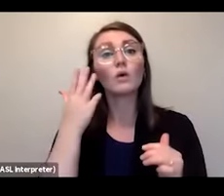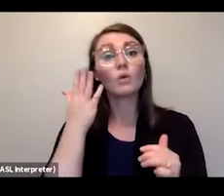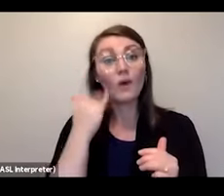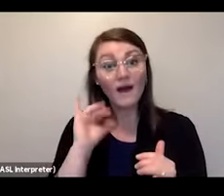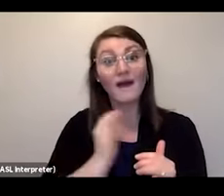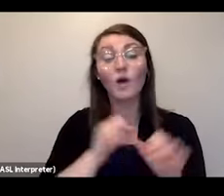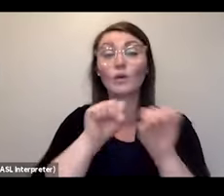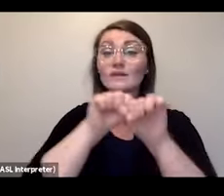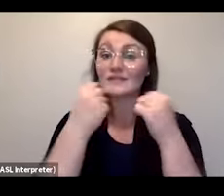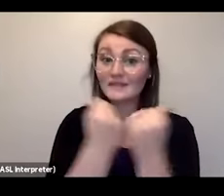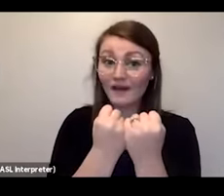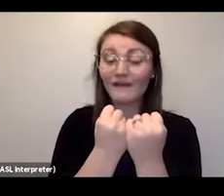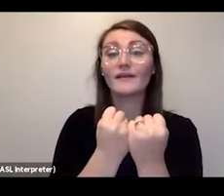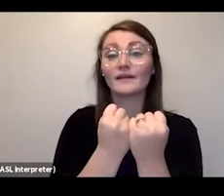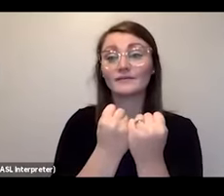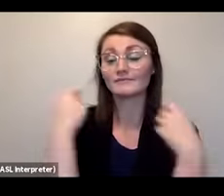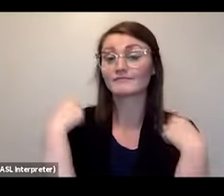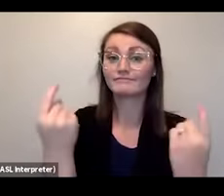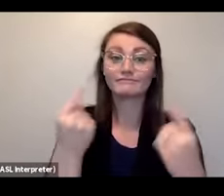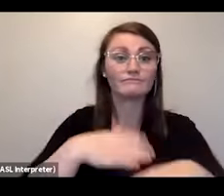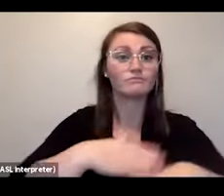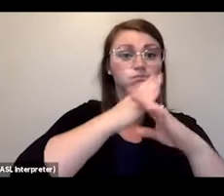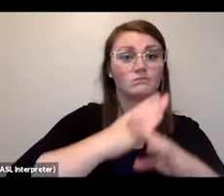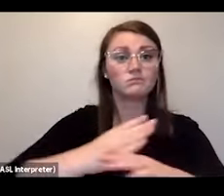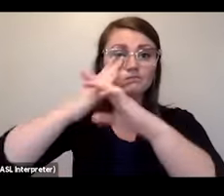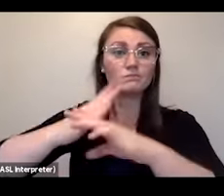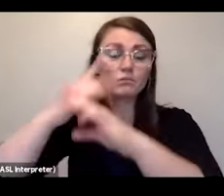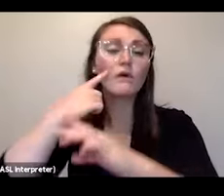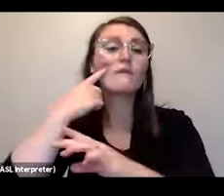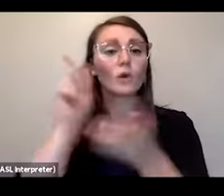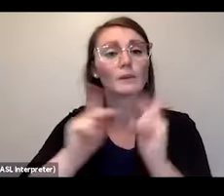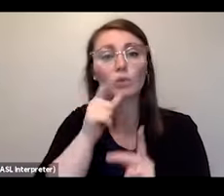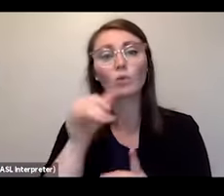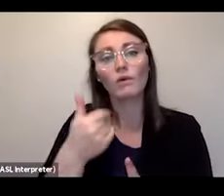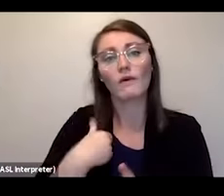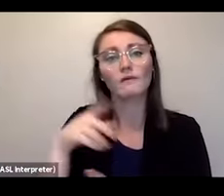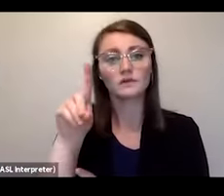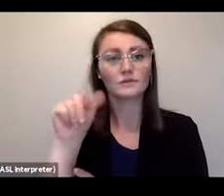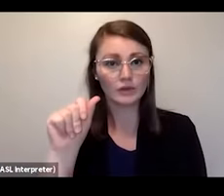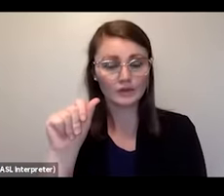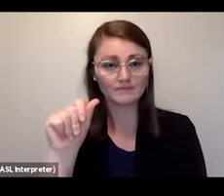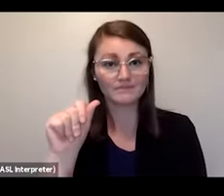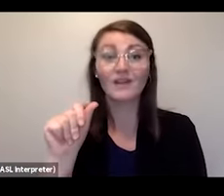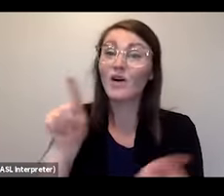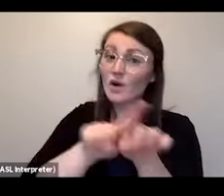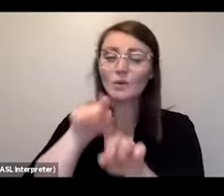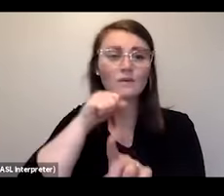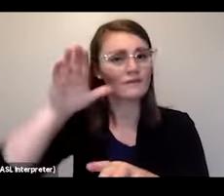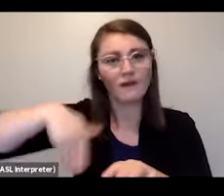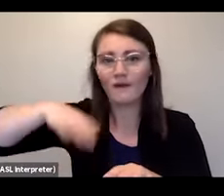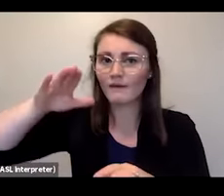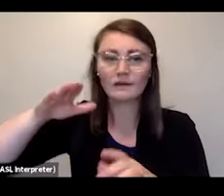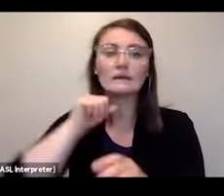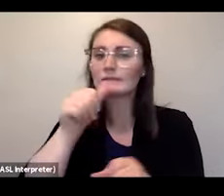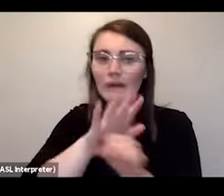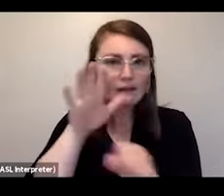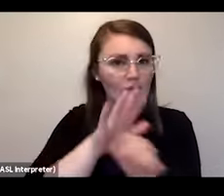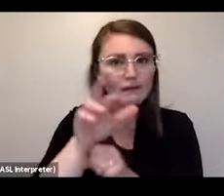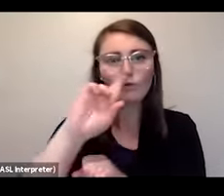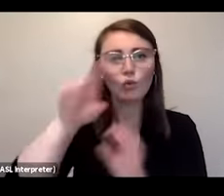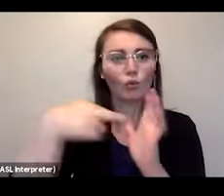of these students. From a lack of role models with whom they can identify to a deficit of inclusive